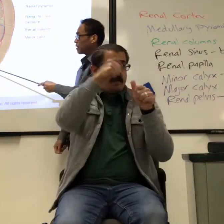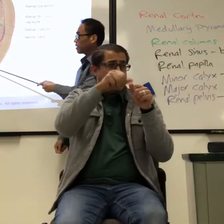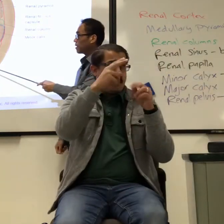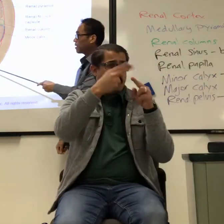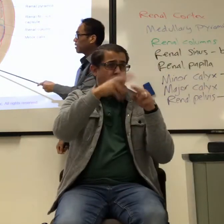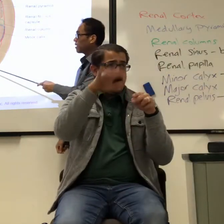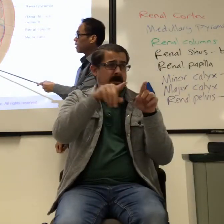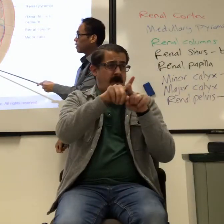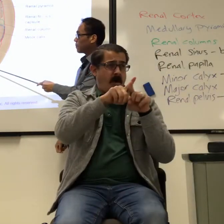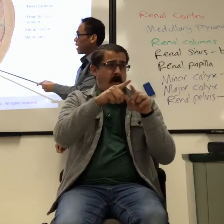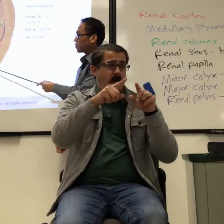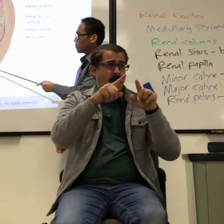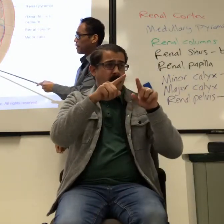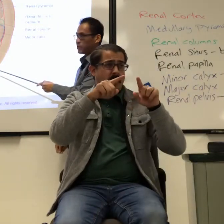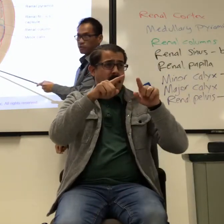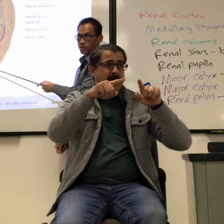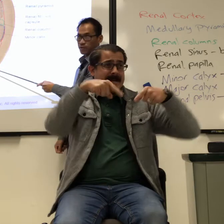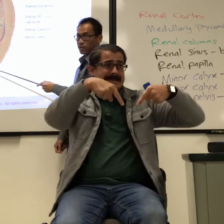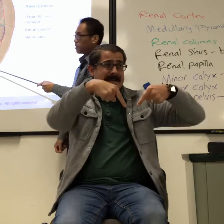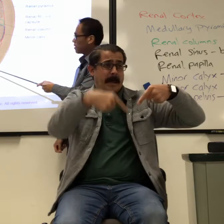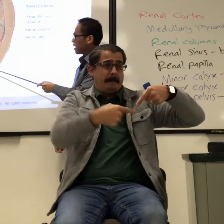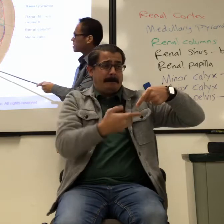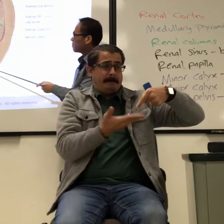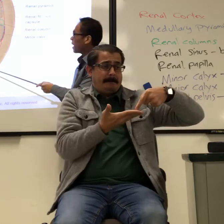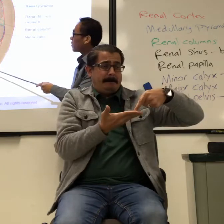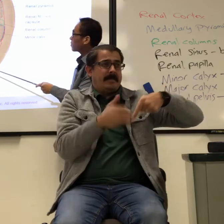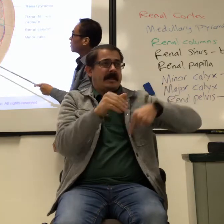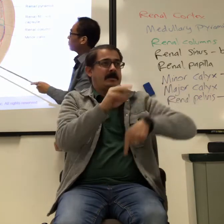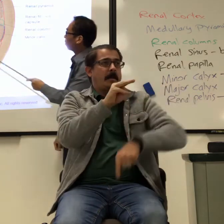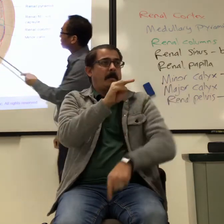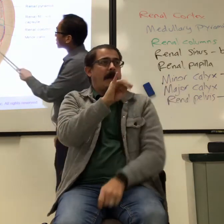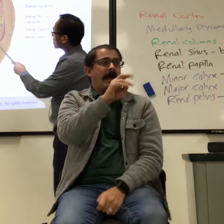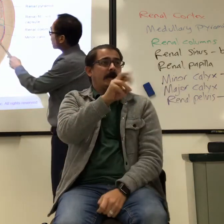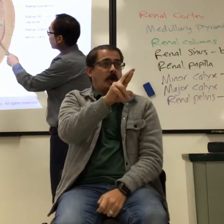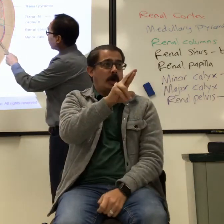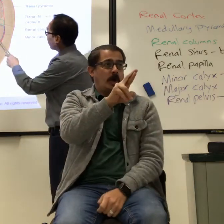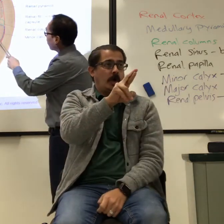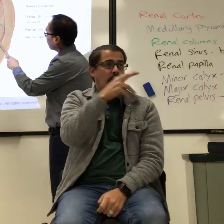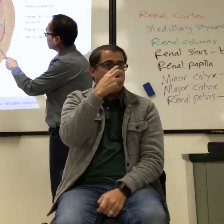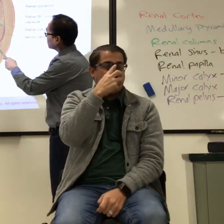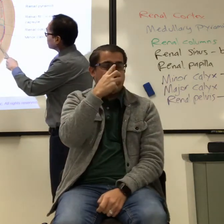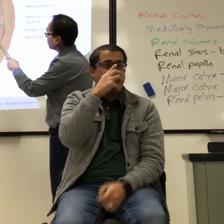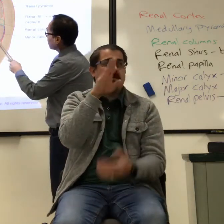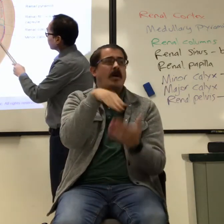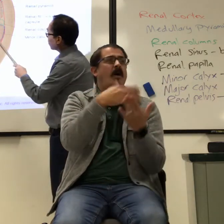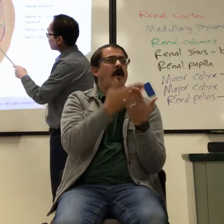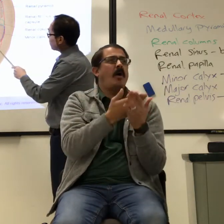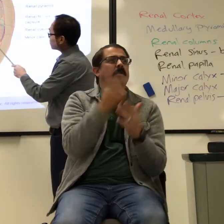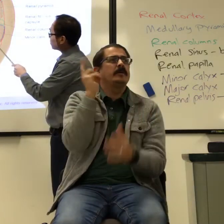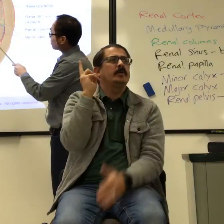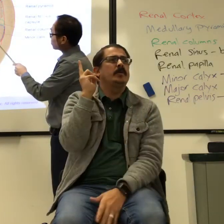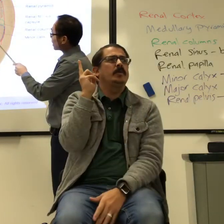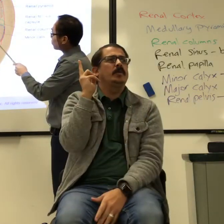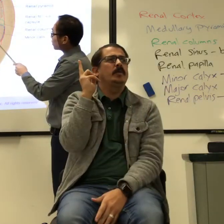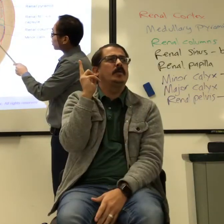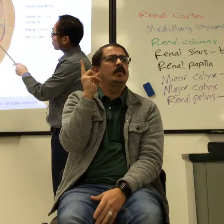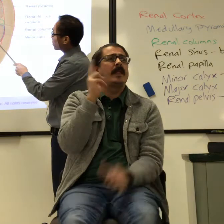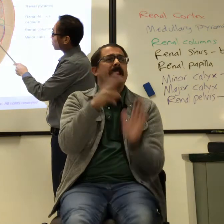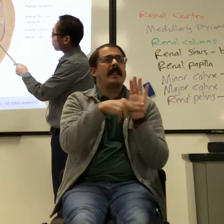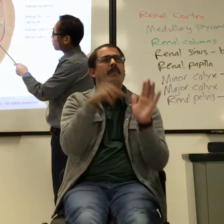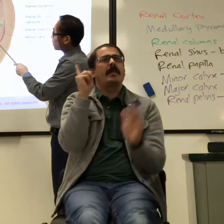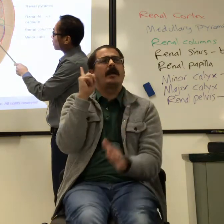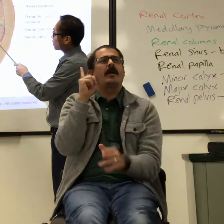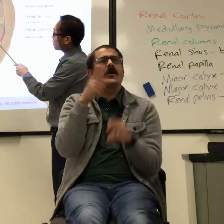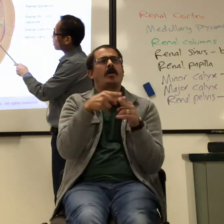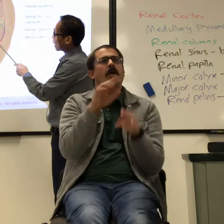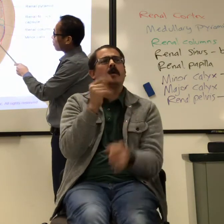that? The minor or the major? Minor. That's the minor. But look at like all these two here. What if I put the label in here? What are you going